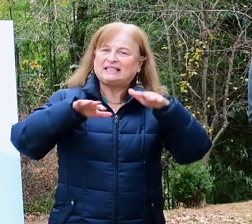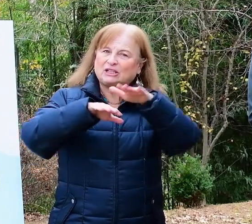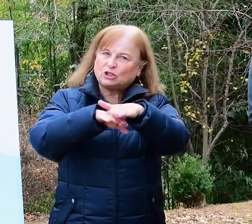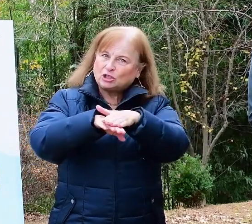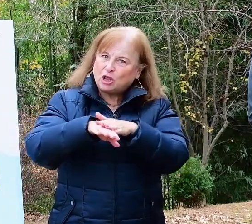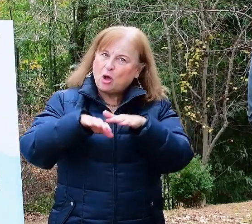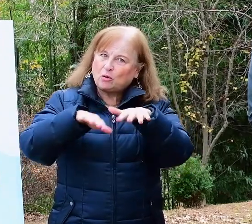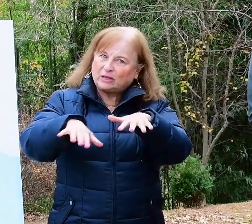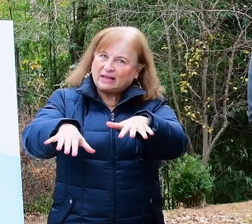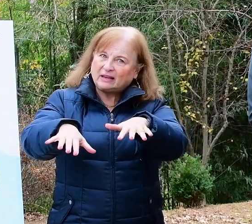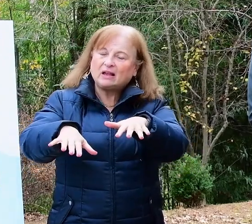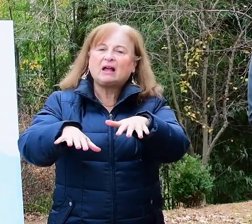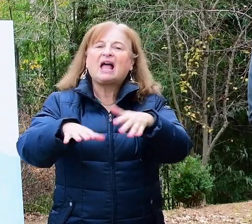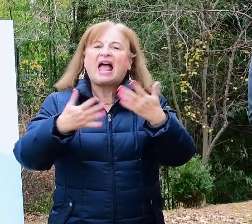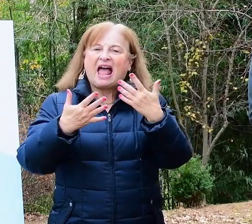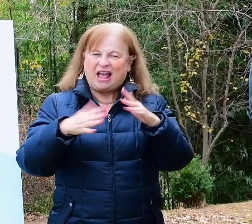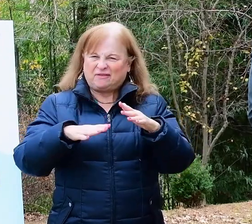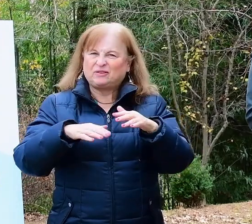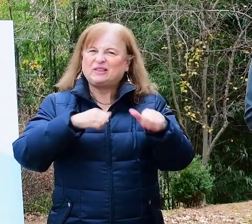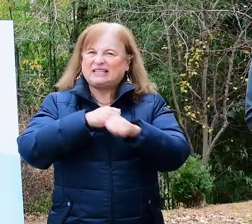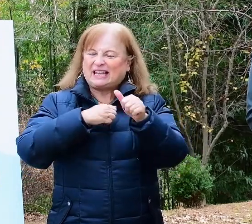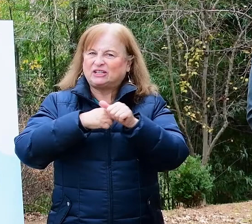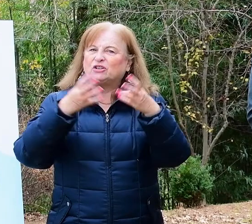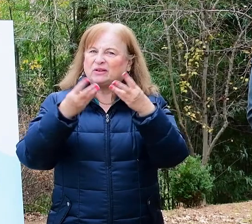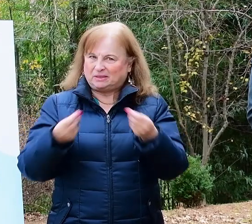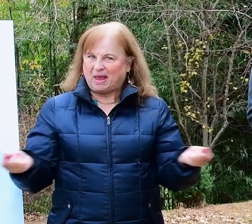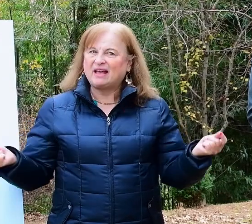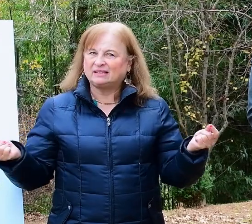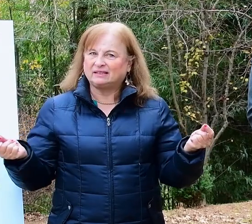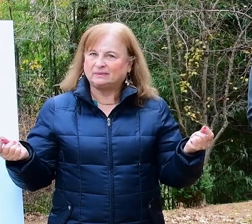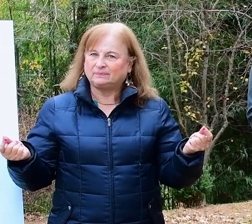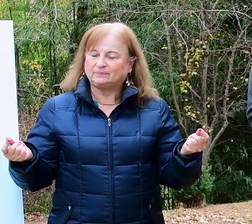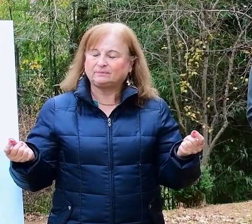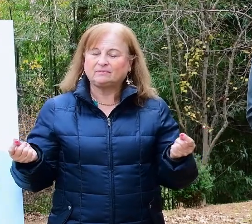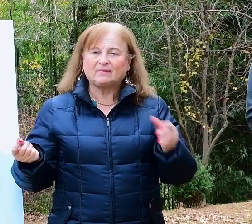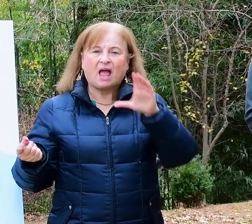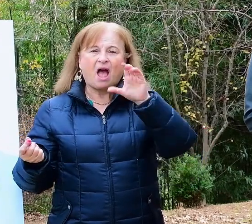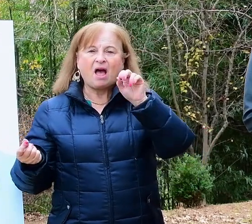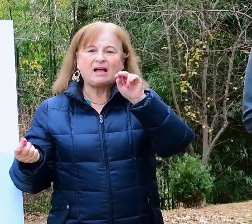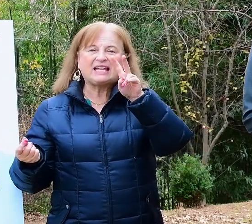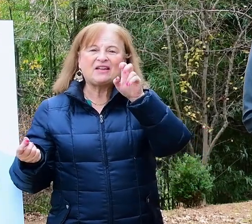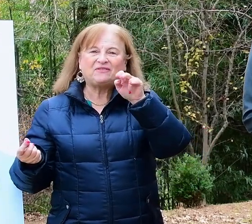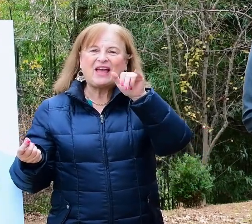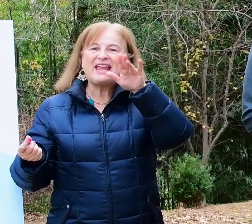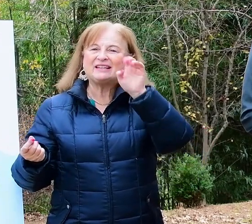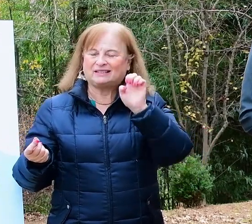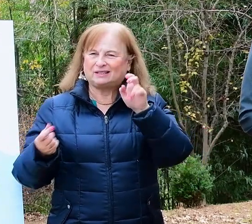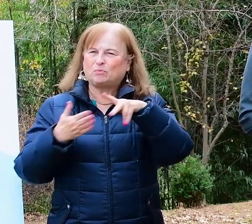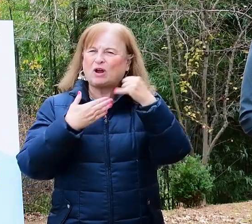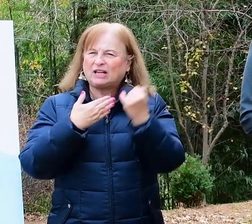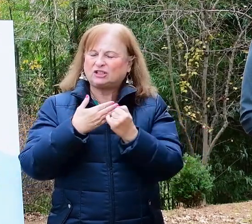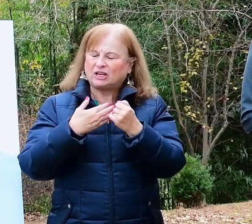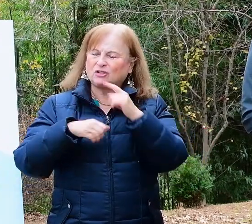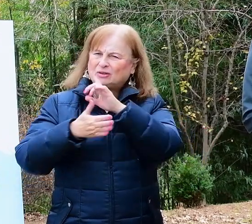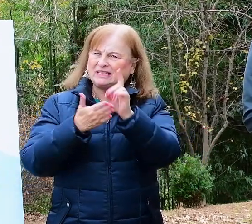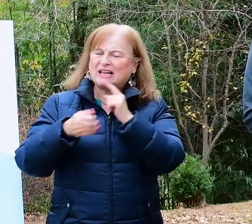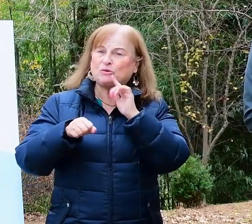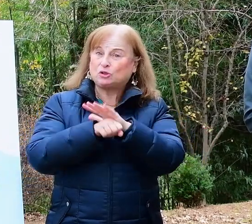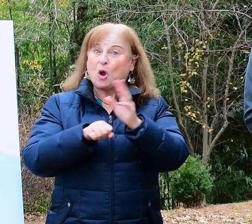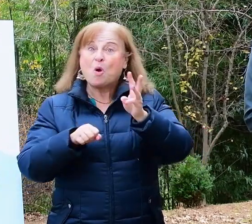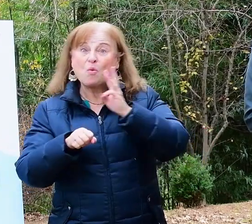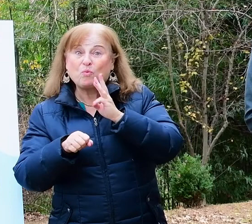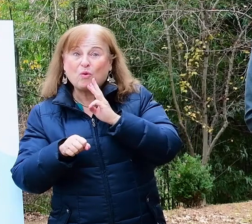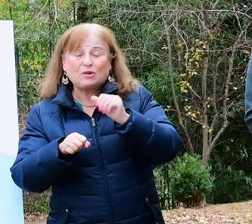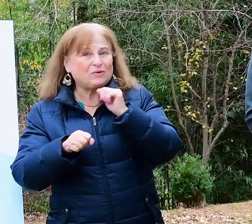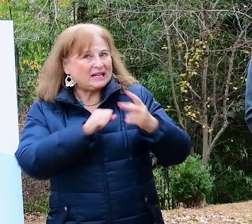slowly once the danger has passed. The conveyance projects are designed to ensure water that